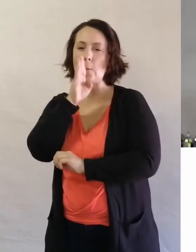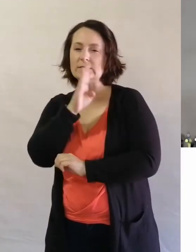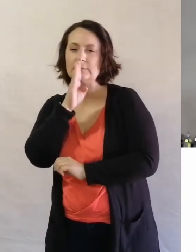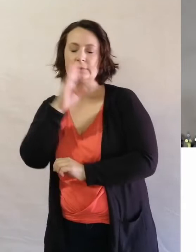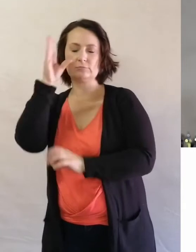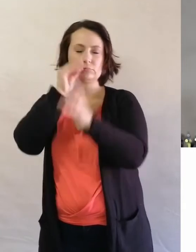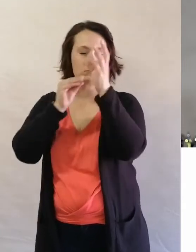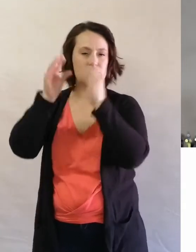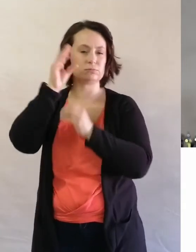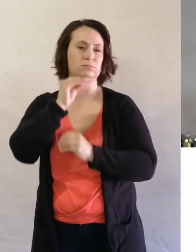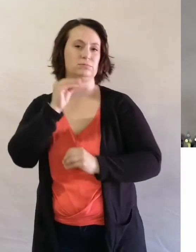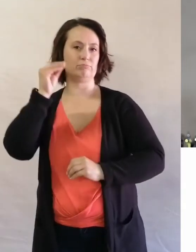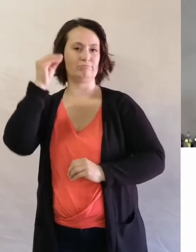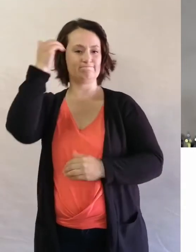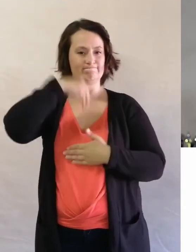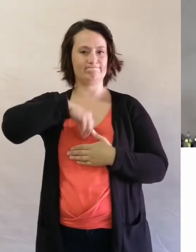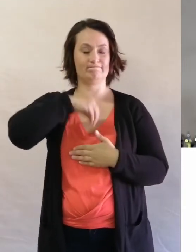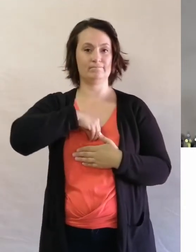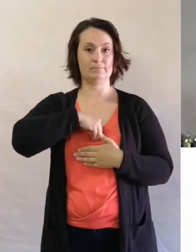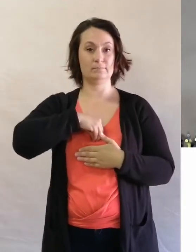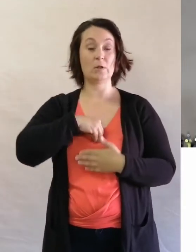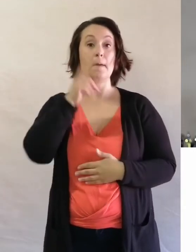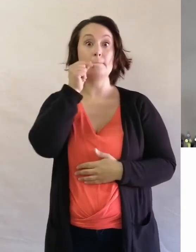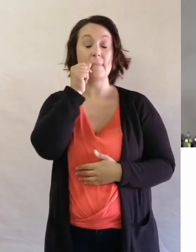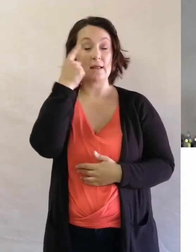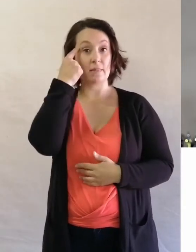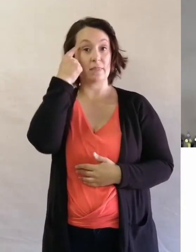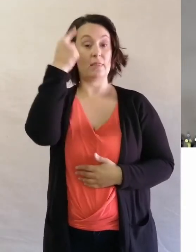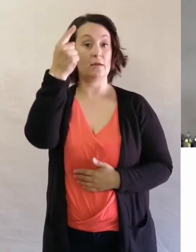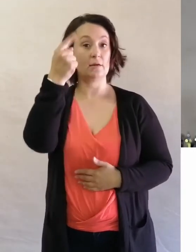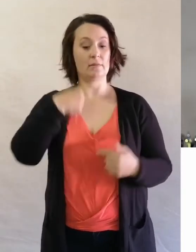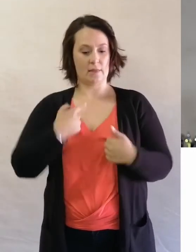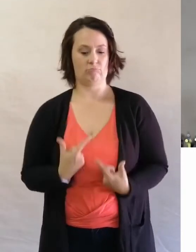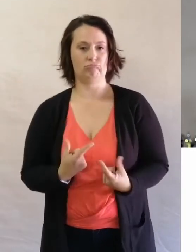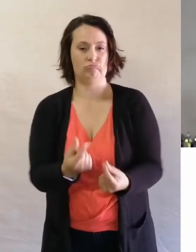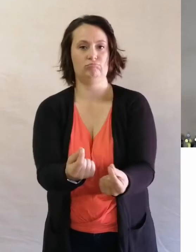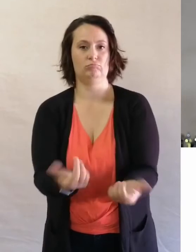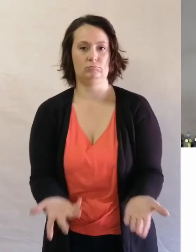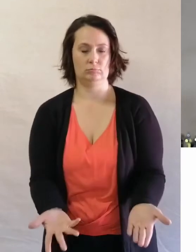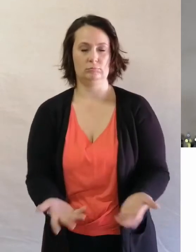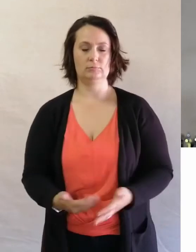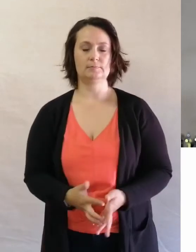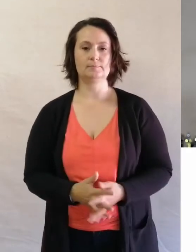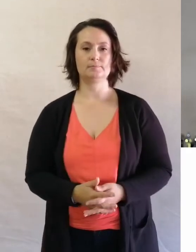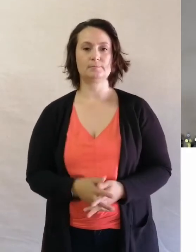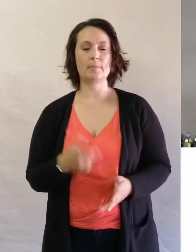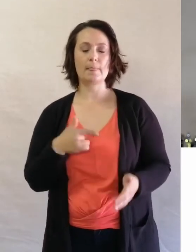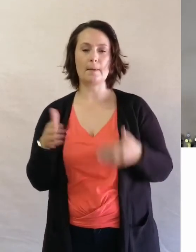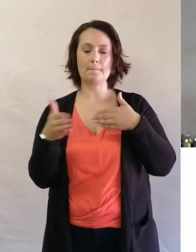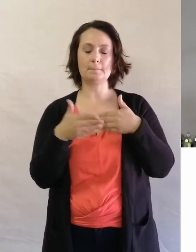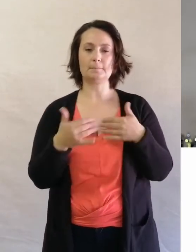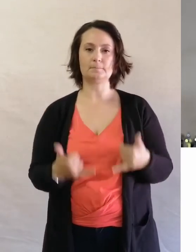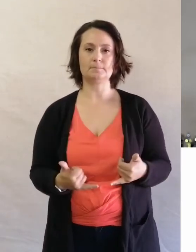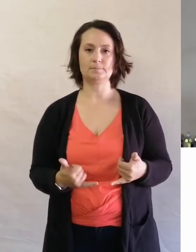a man thinketh, so he is. I'm going to close with